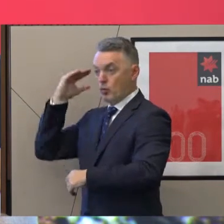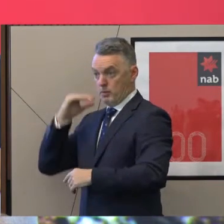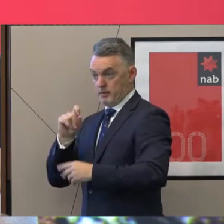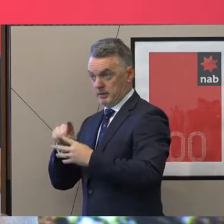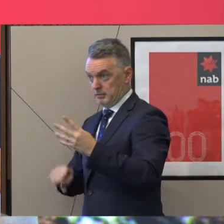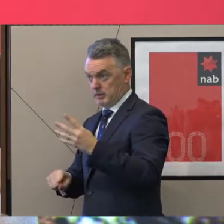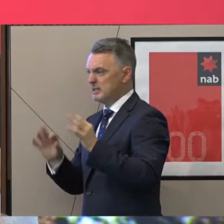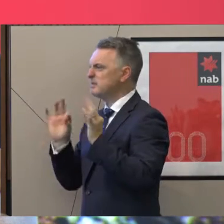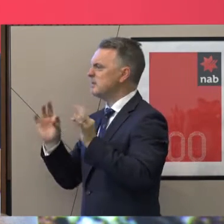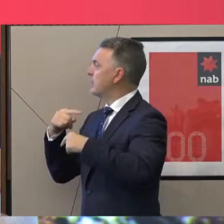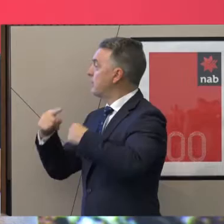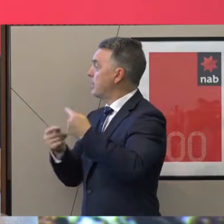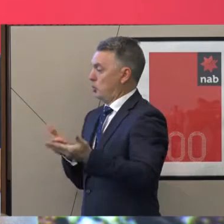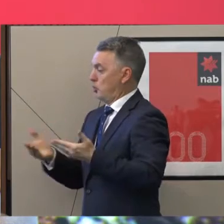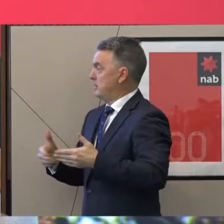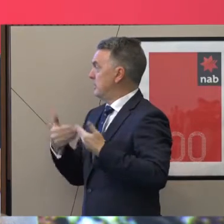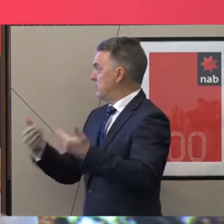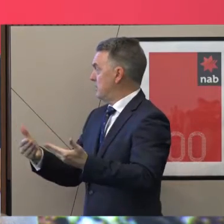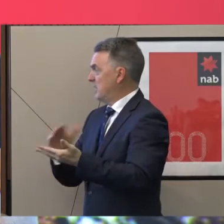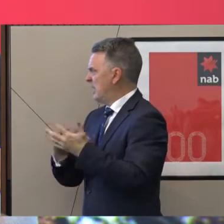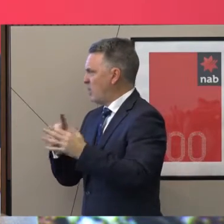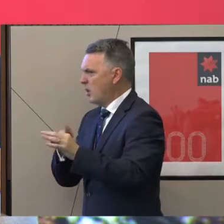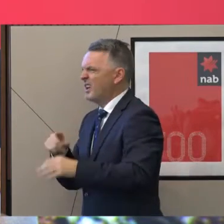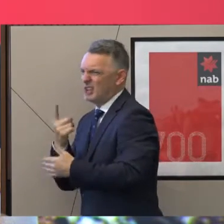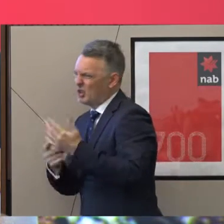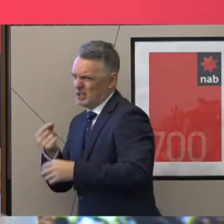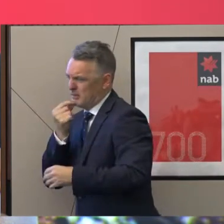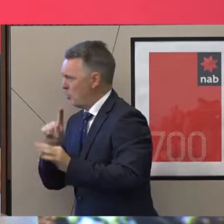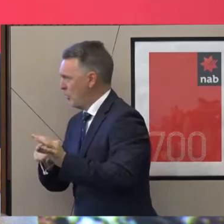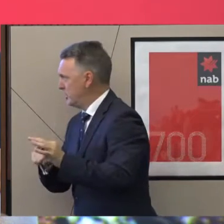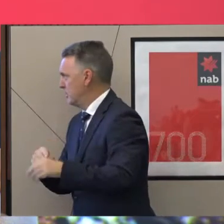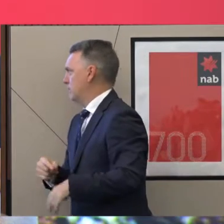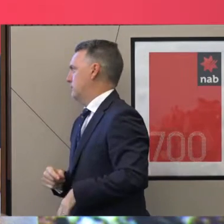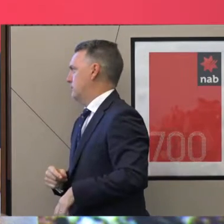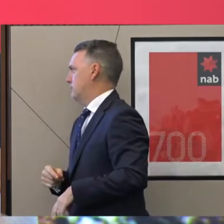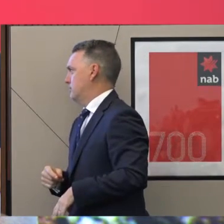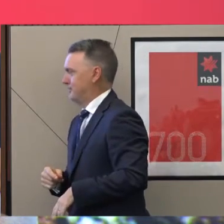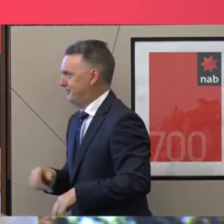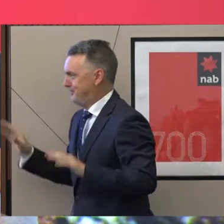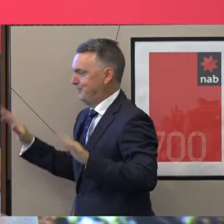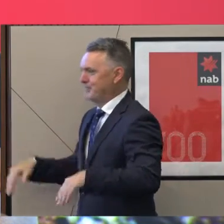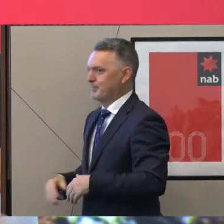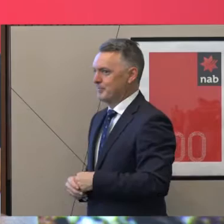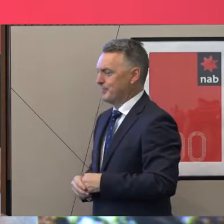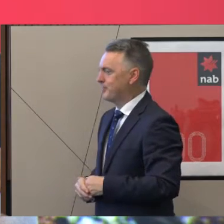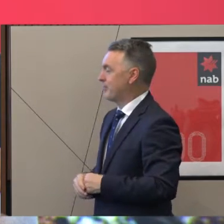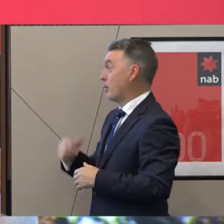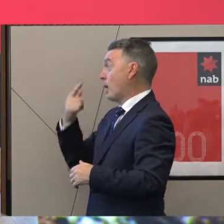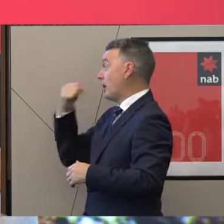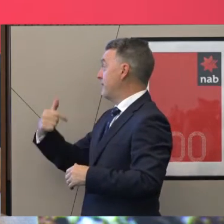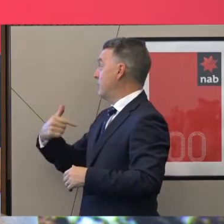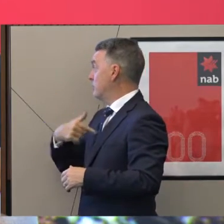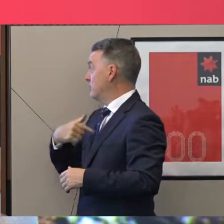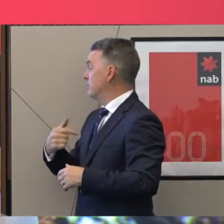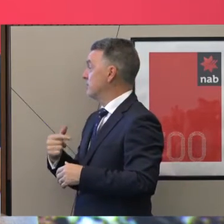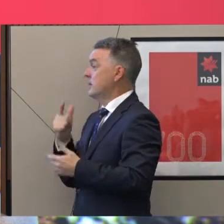relates to service delivery? Thanks, Trish. Just a small question. Yeah, it's a really small question. And luckily for me, a lot of the